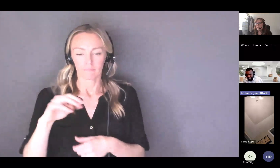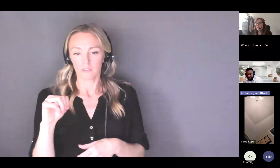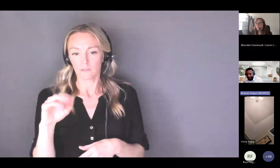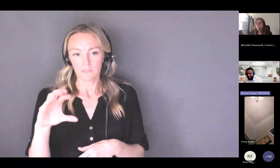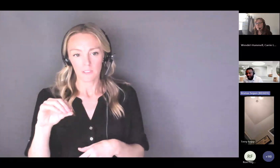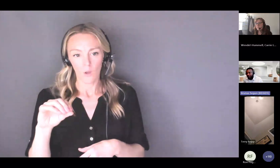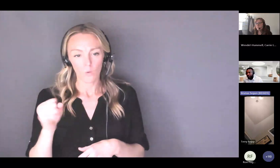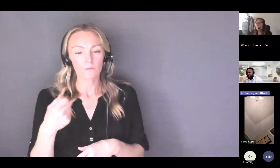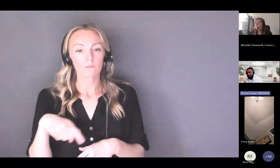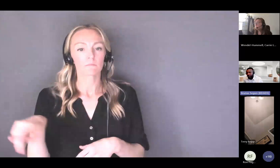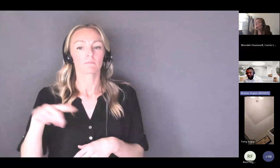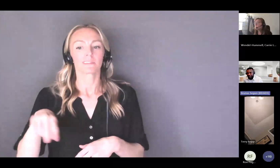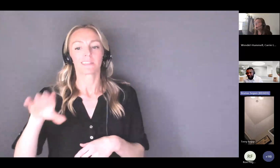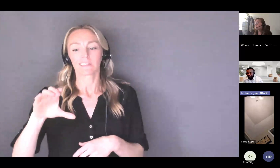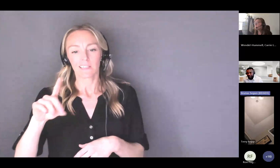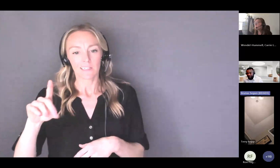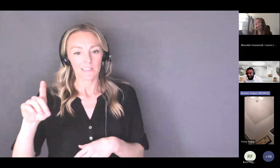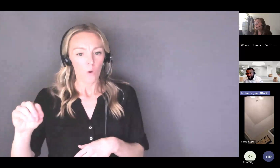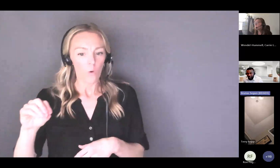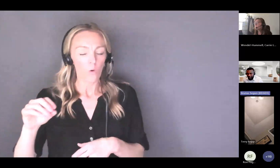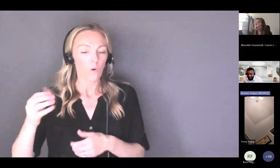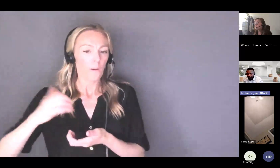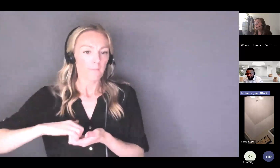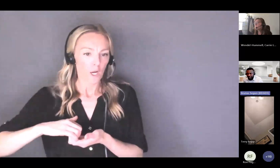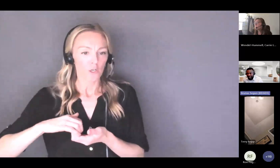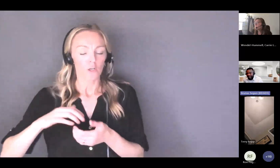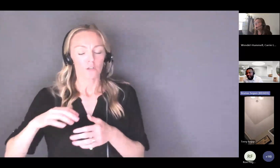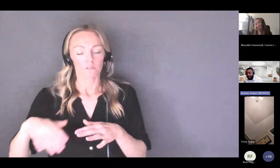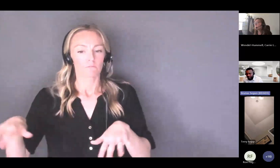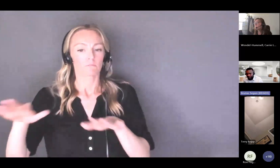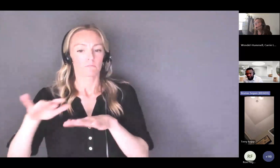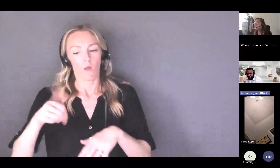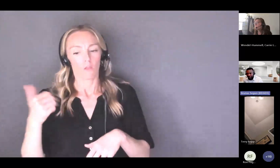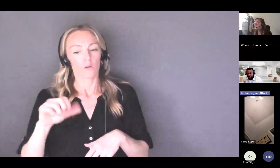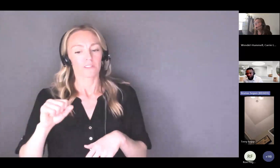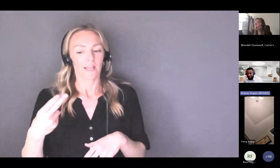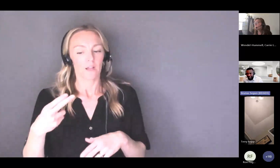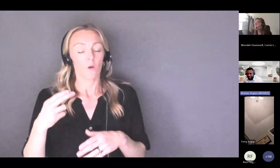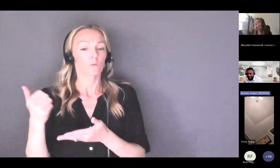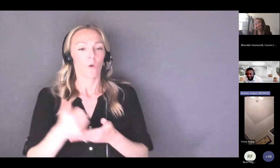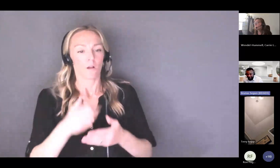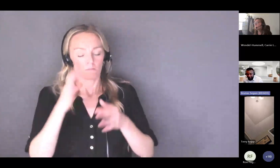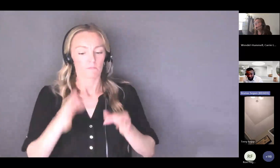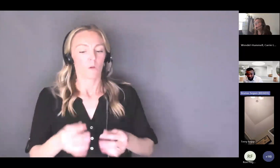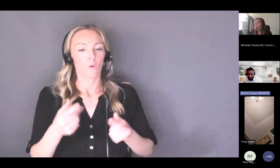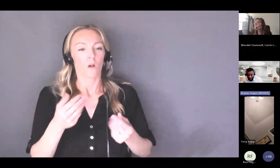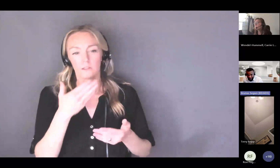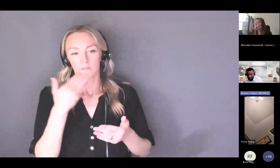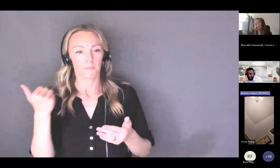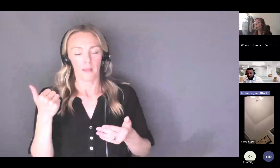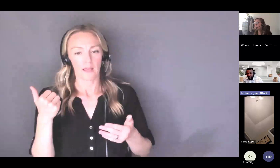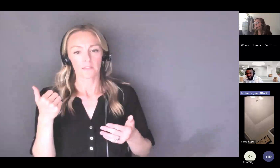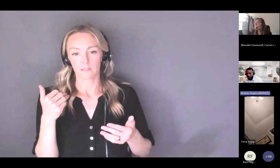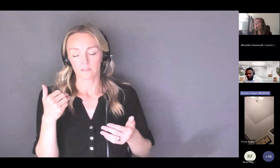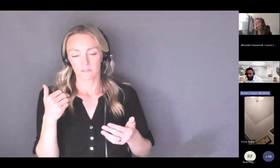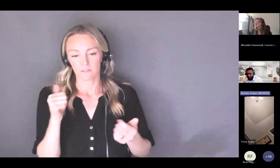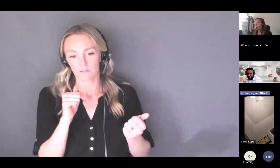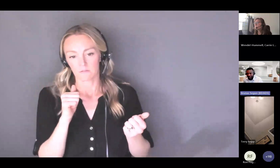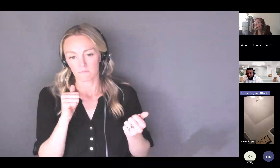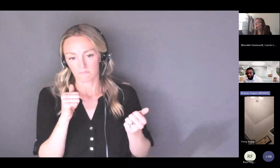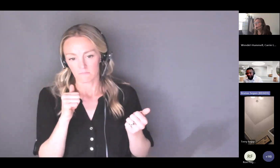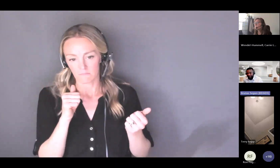some CDDO partners, and other stakeholders in determining what the best path forward would be